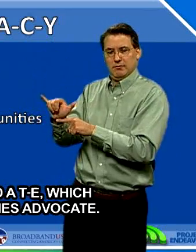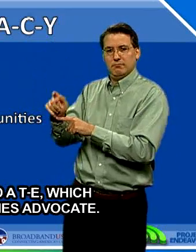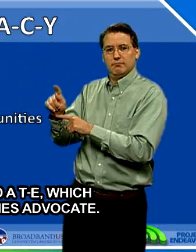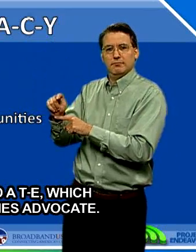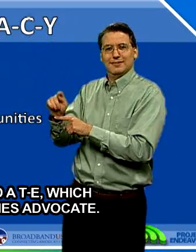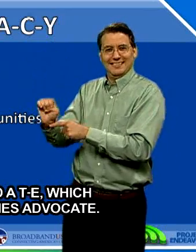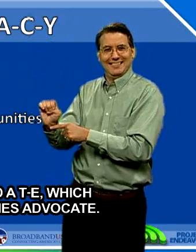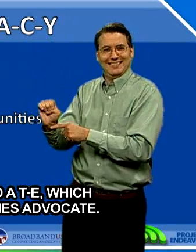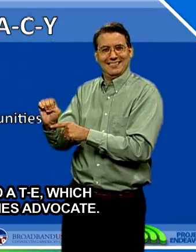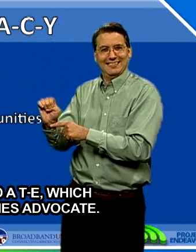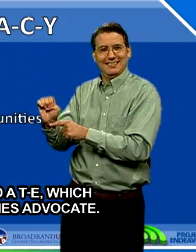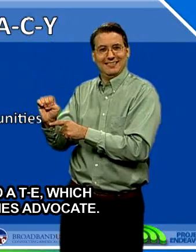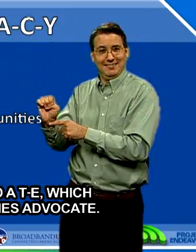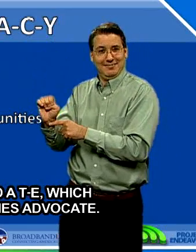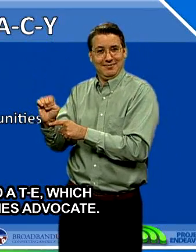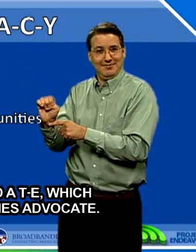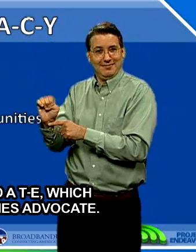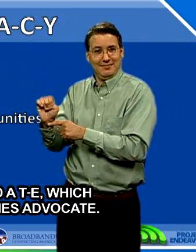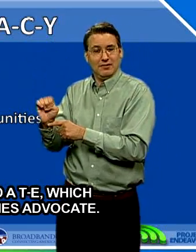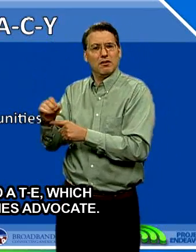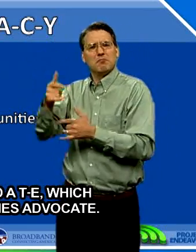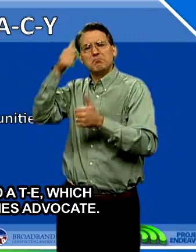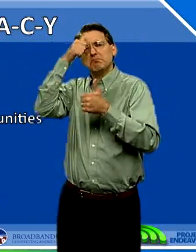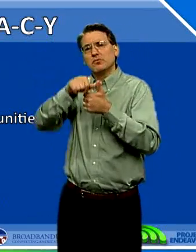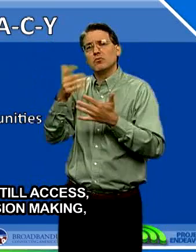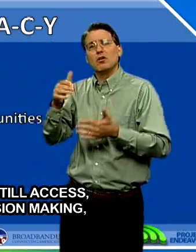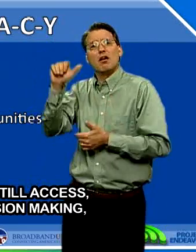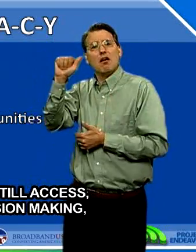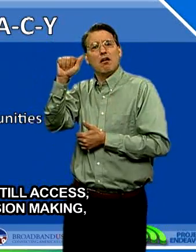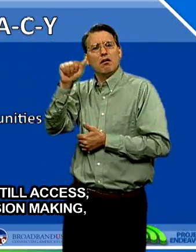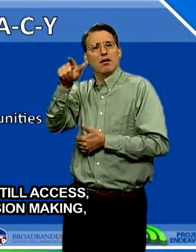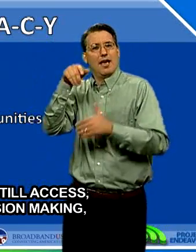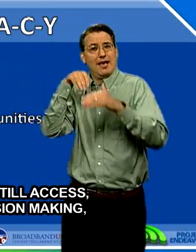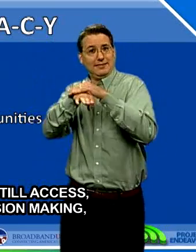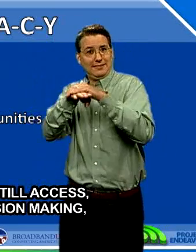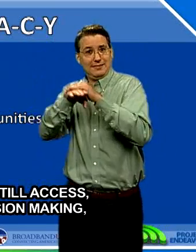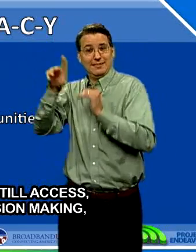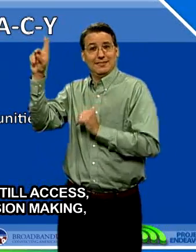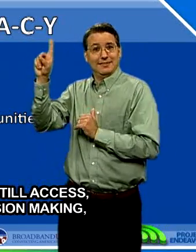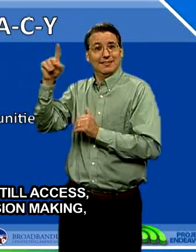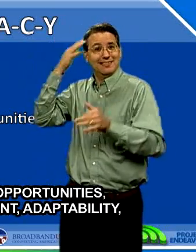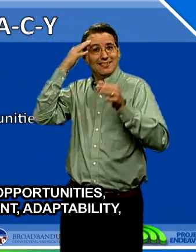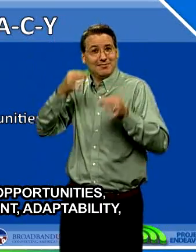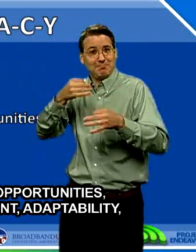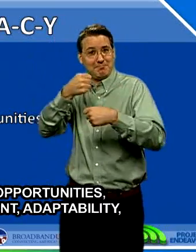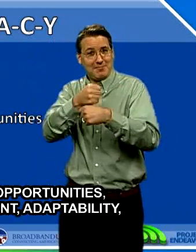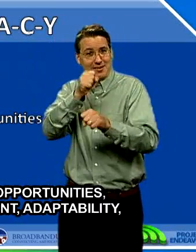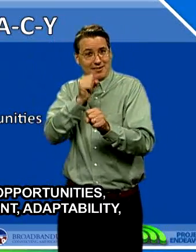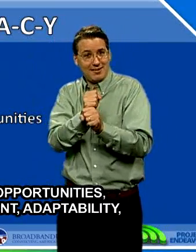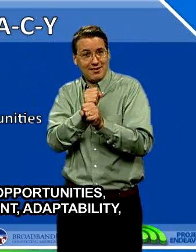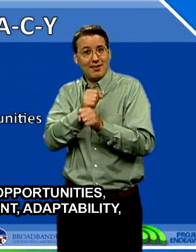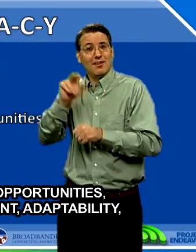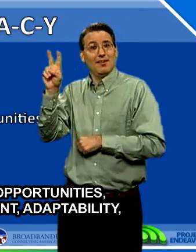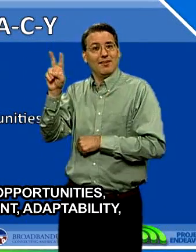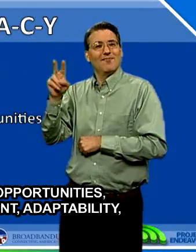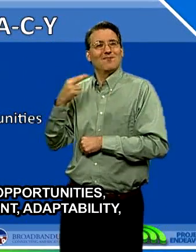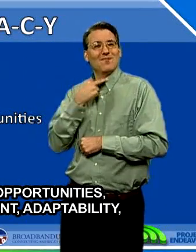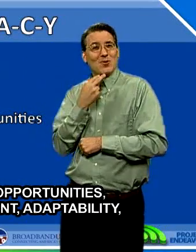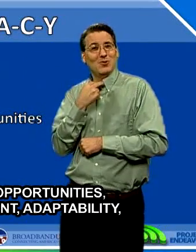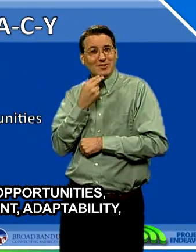TE, which becomes advocate. A is still access, decision-making, voice, opportunities,